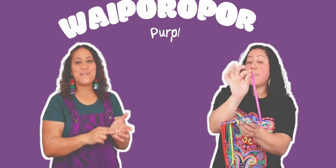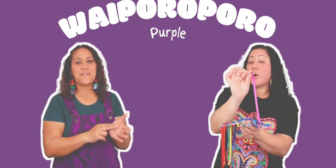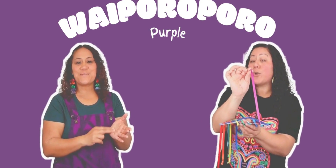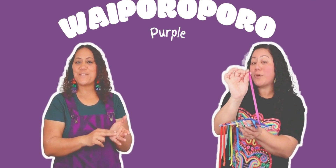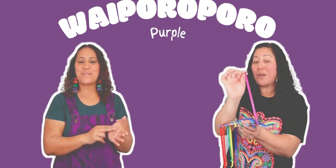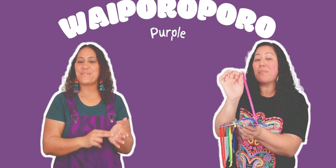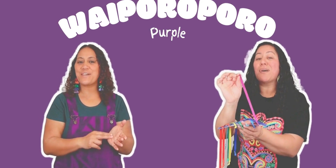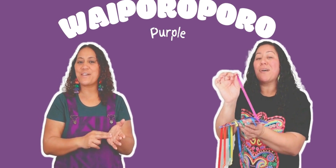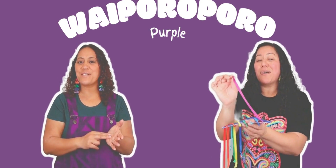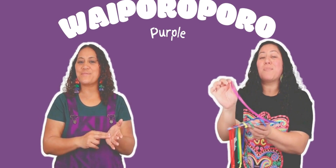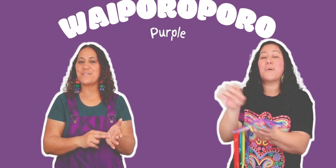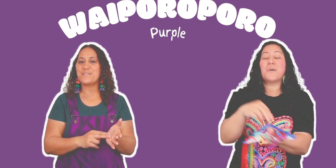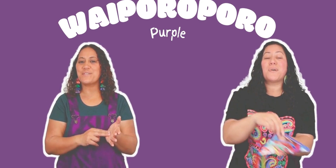Waiporo poro purple, he